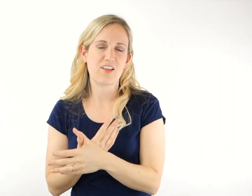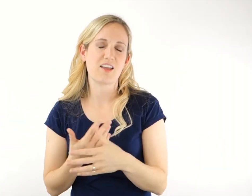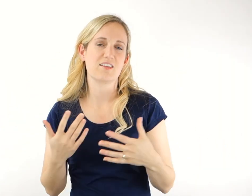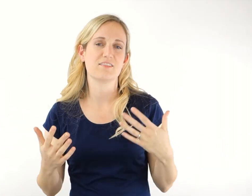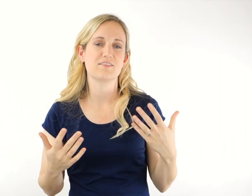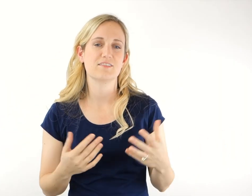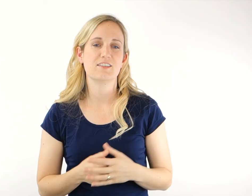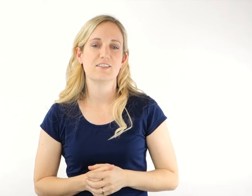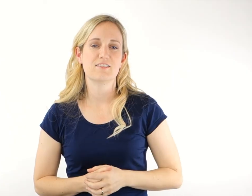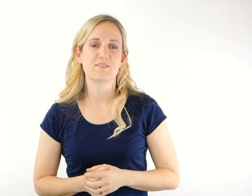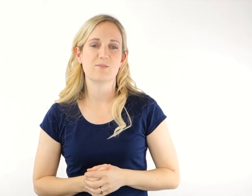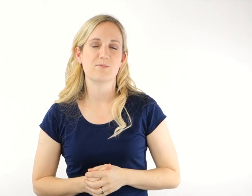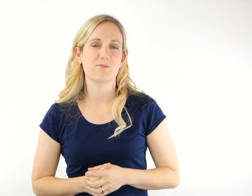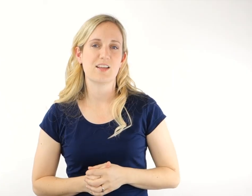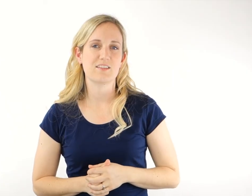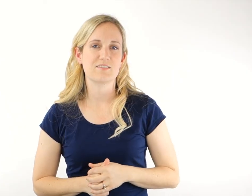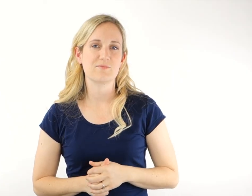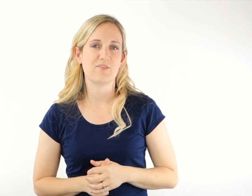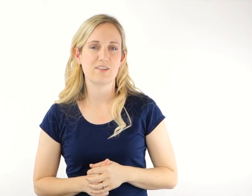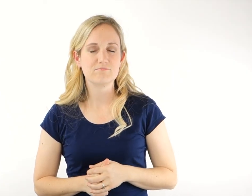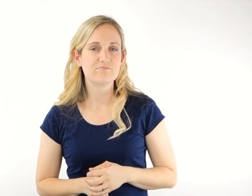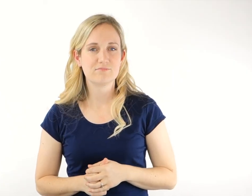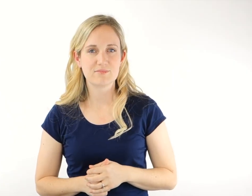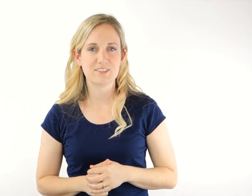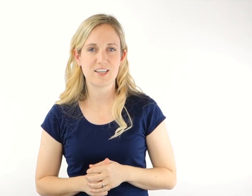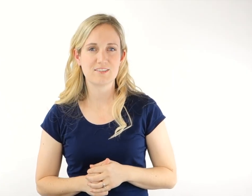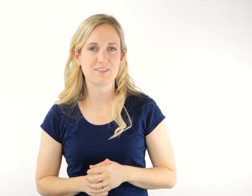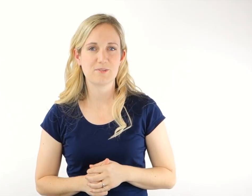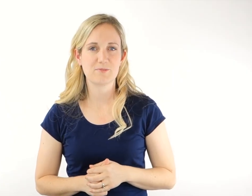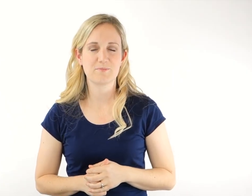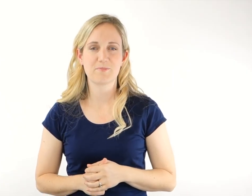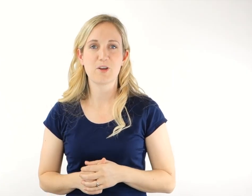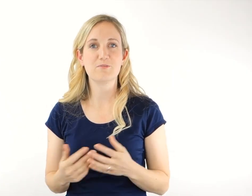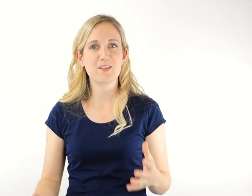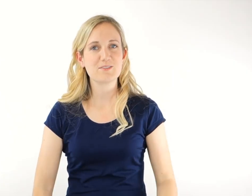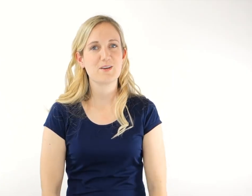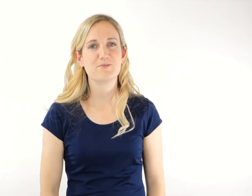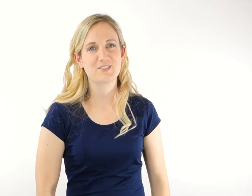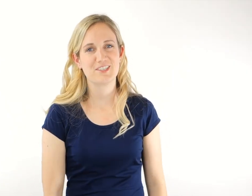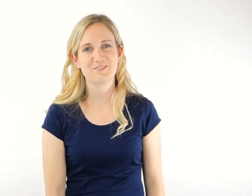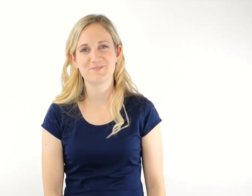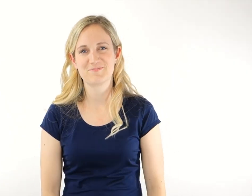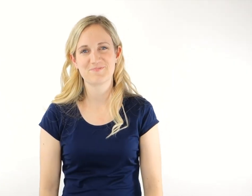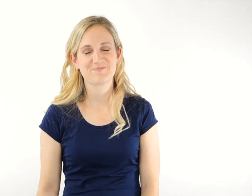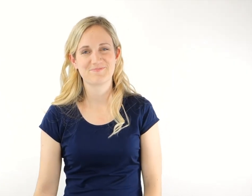butterfly, and so it has some fun signs. So hopefully that was helpful to you.